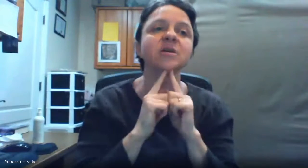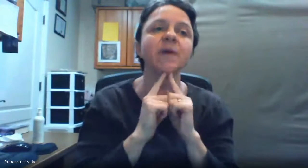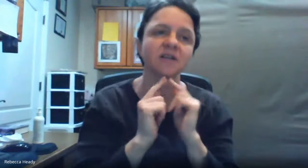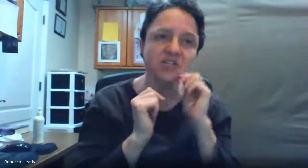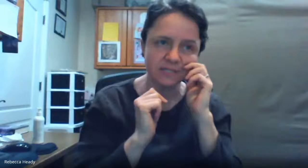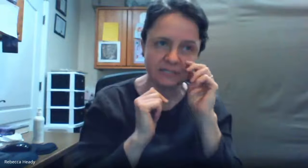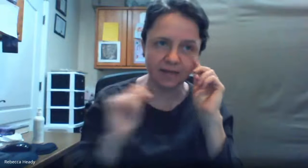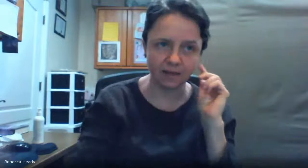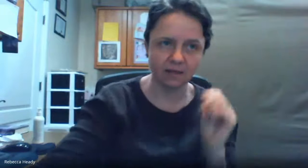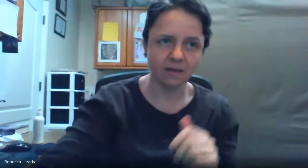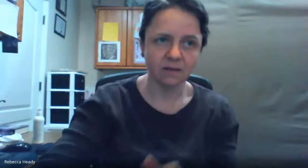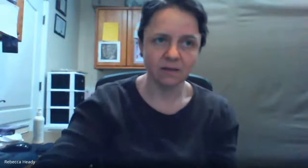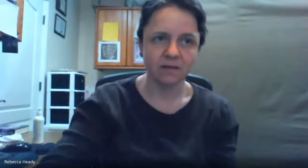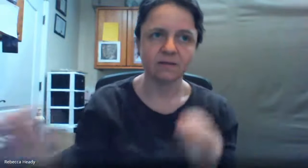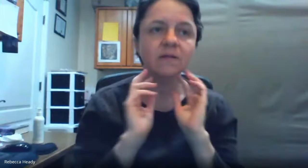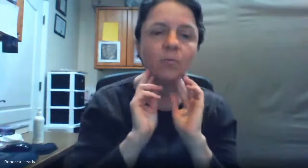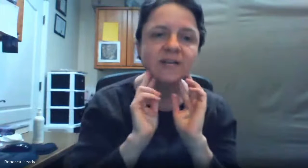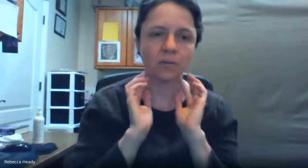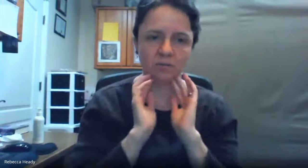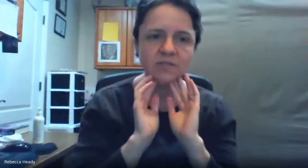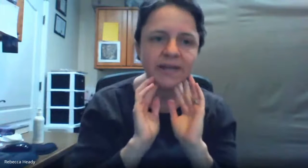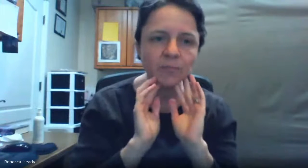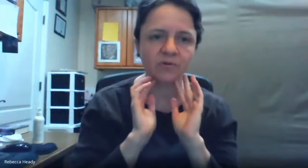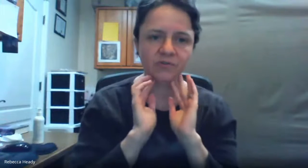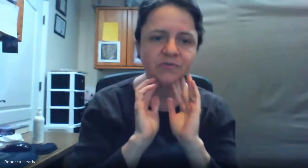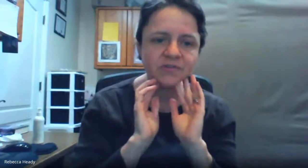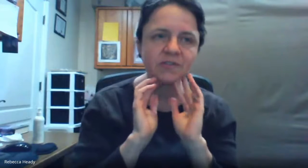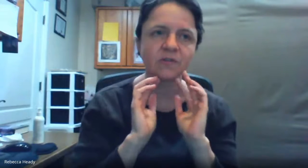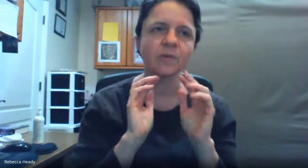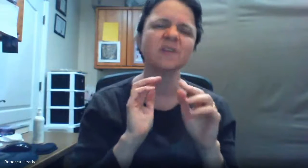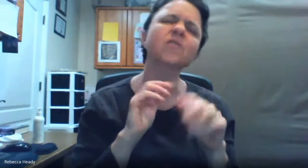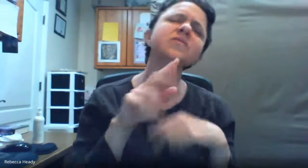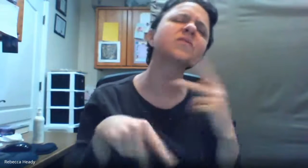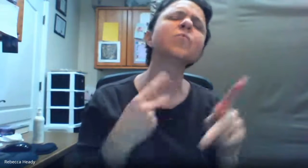chin back just slightly. Almost like it protrudes just a little bit. It goes over this.